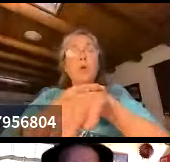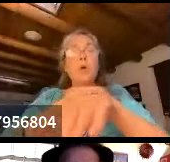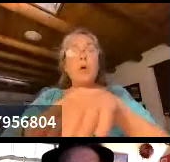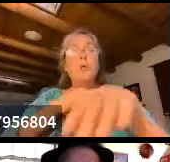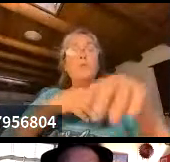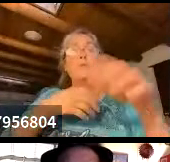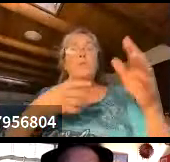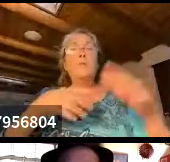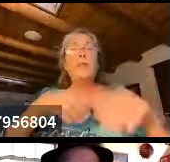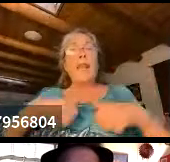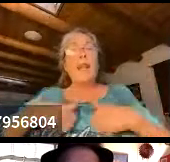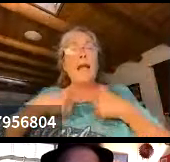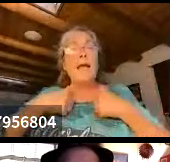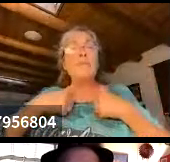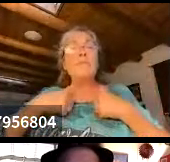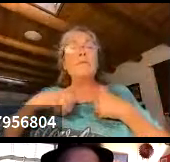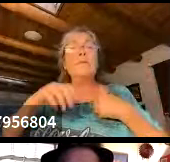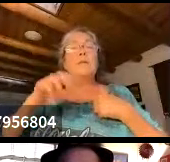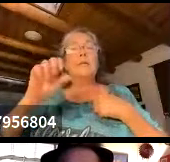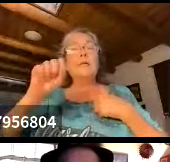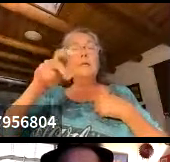Native American wisdom